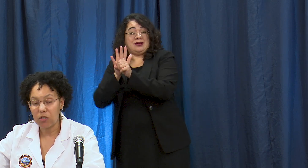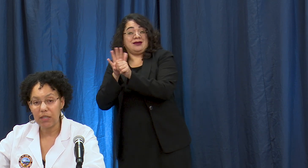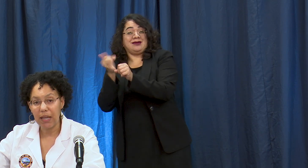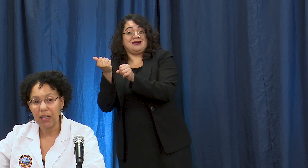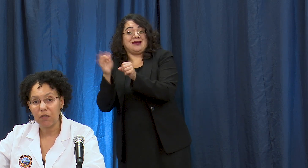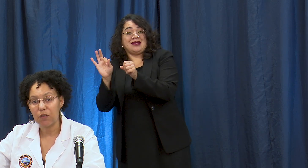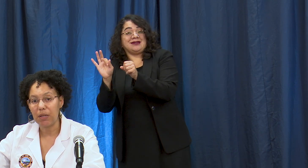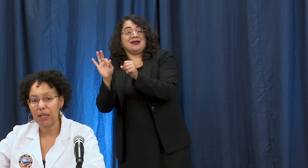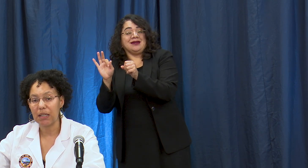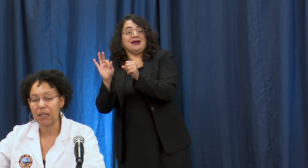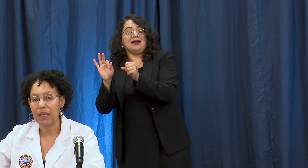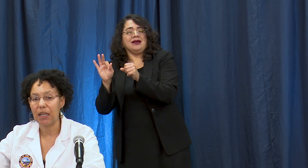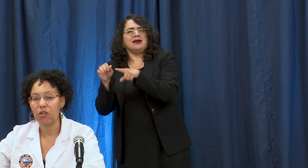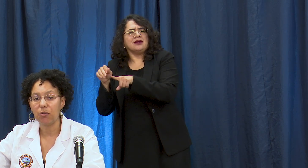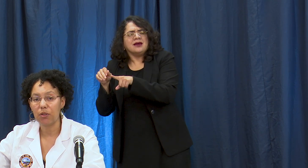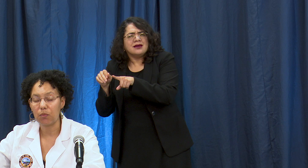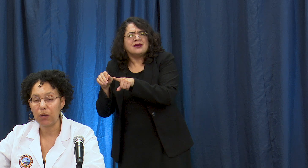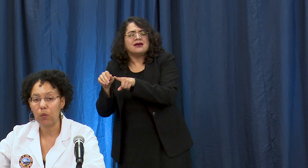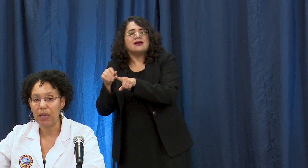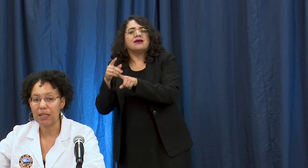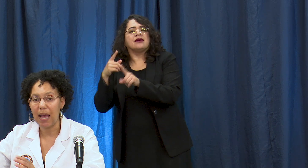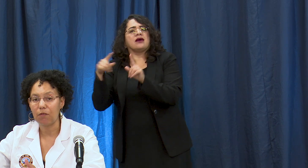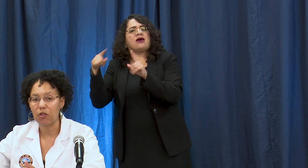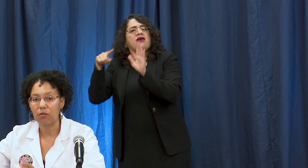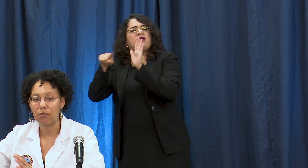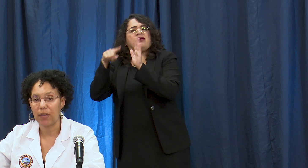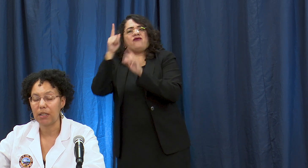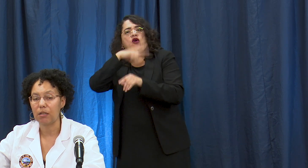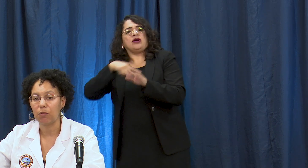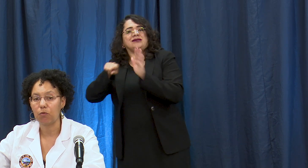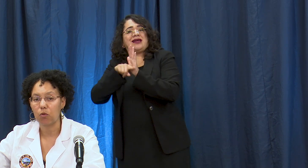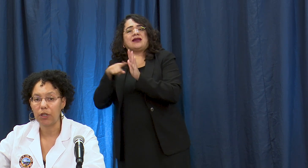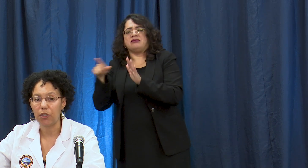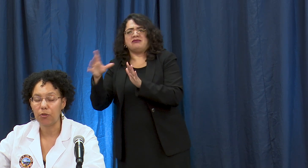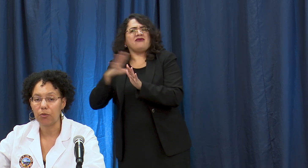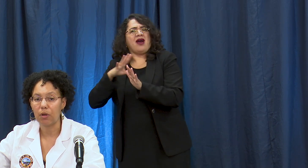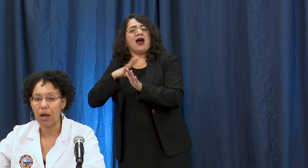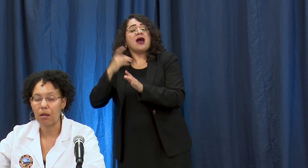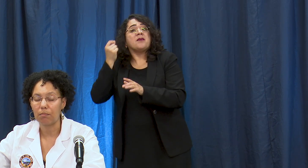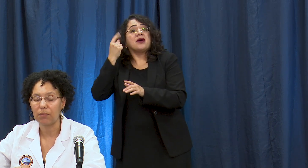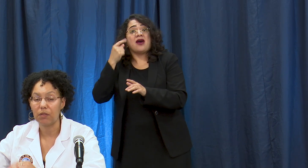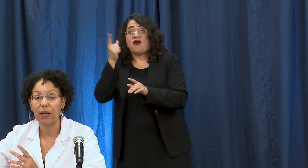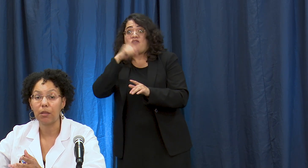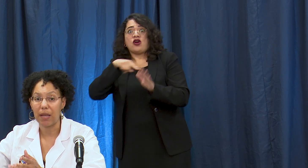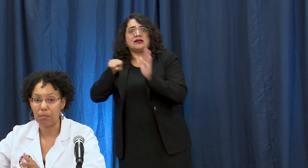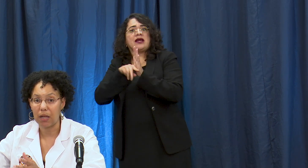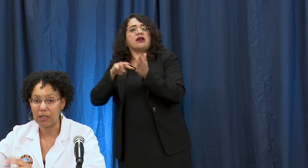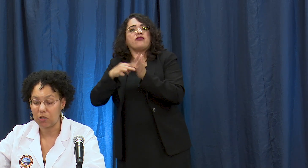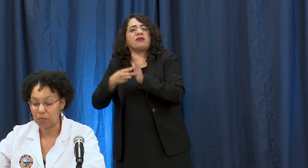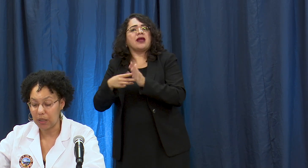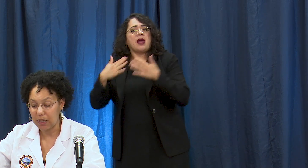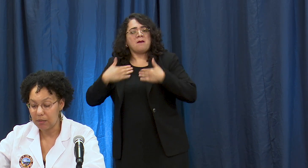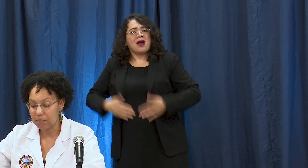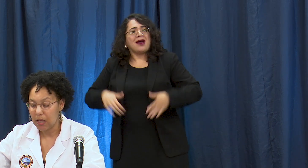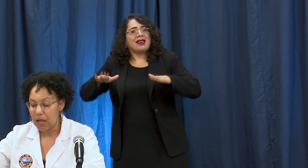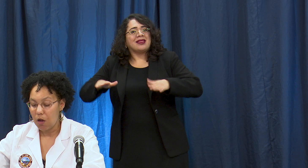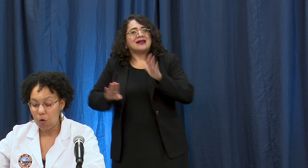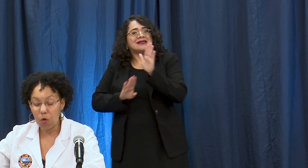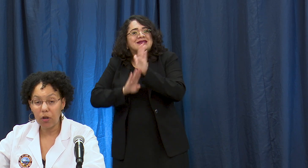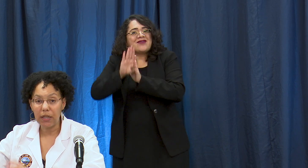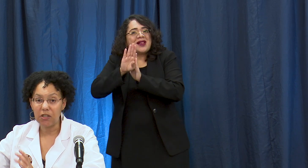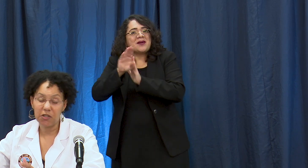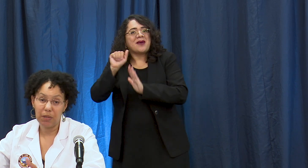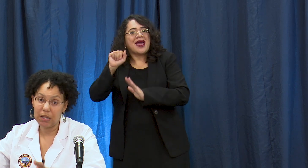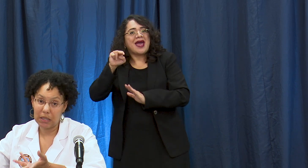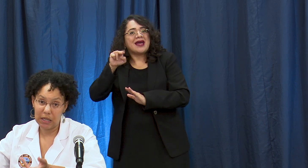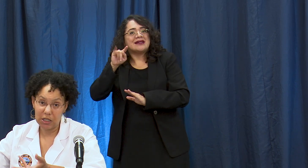have false negatives because it can take 2 to 3 weeks after you're infected before you develop antibodies in your blood.